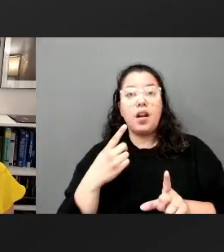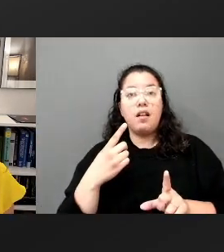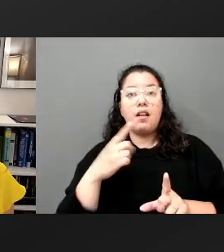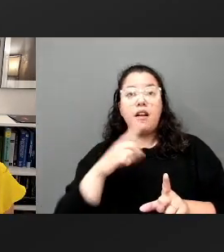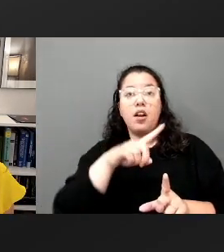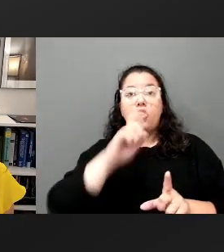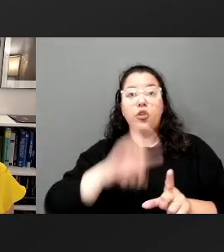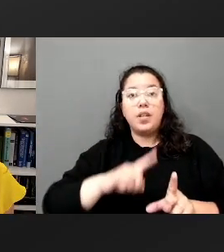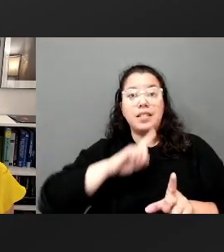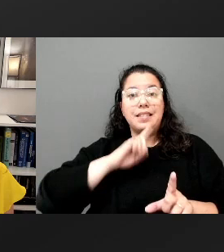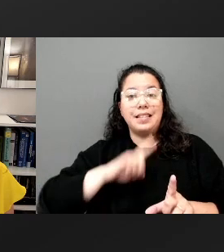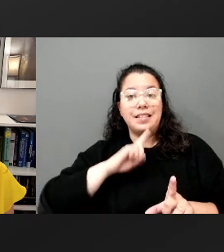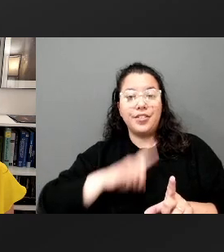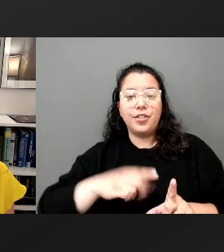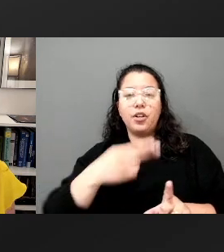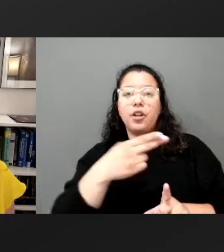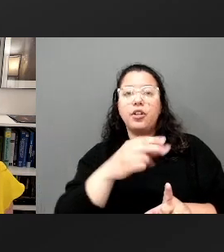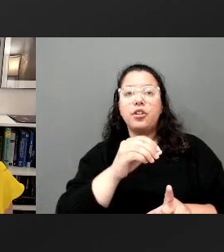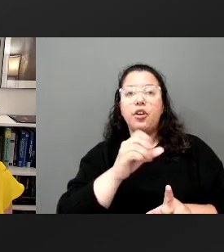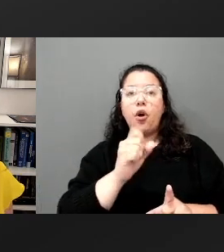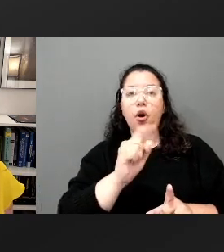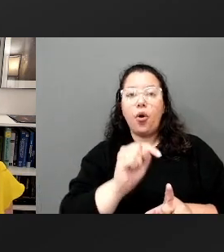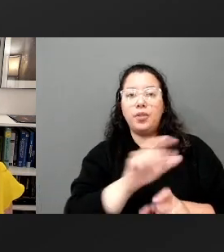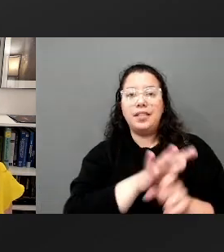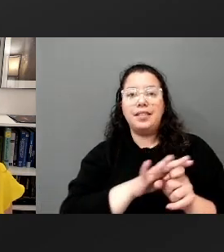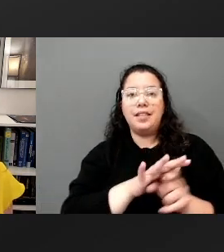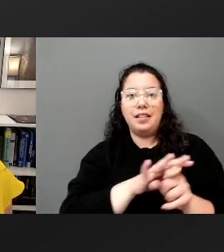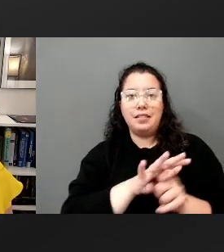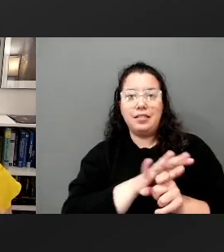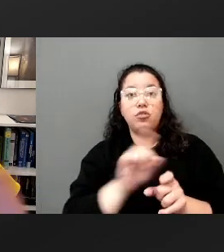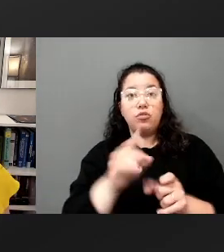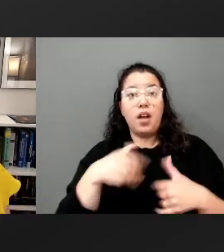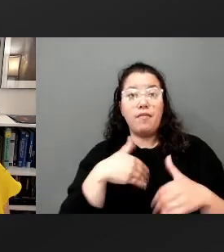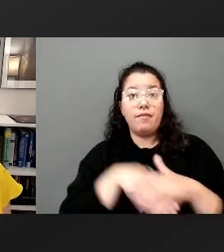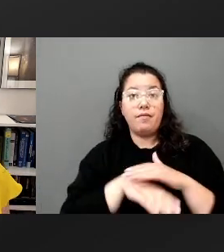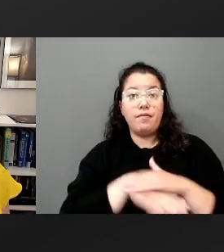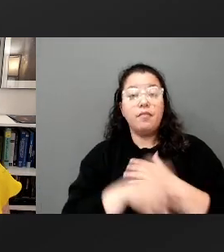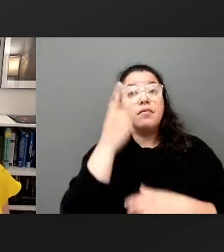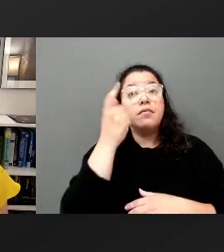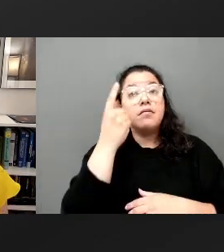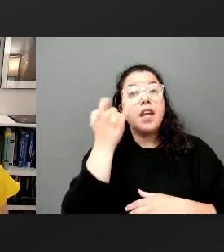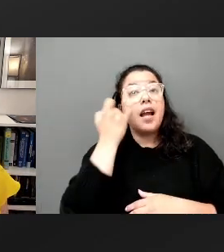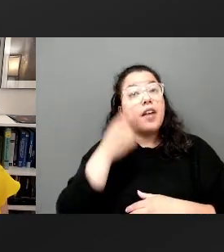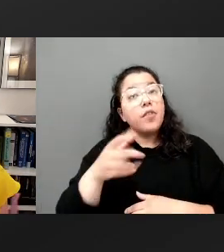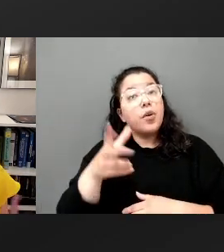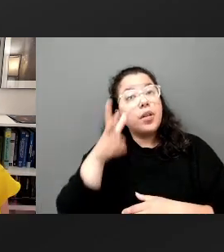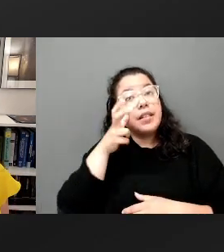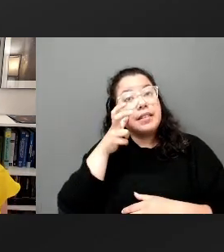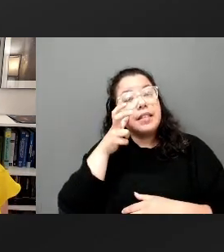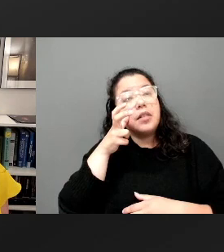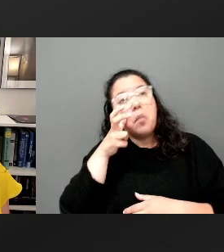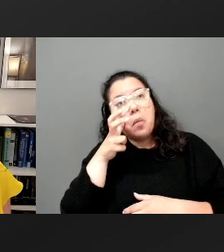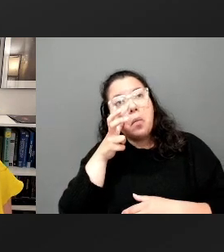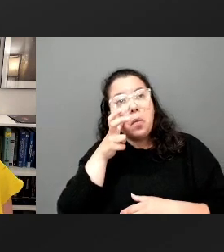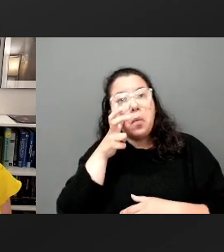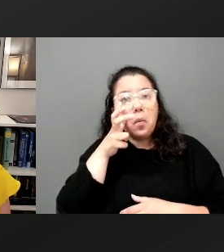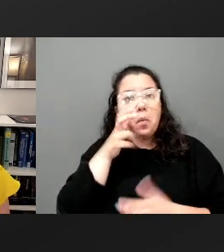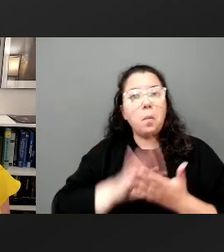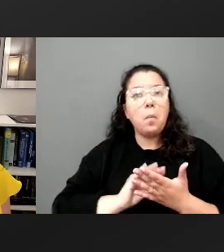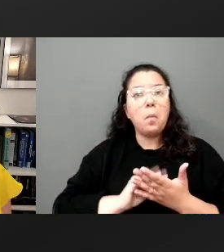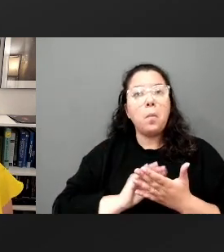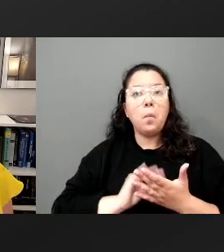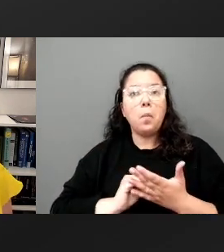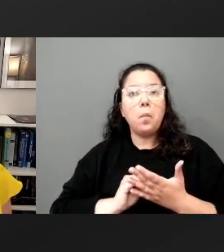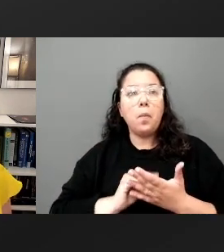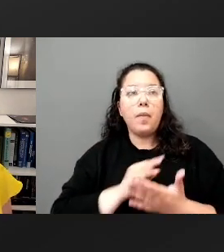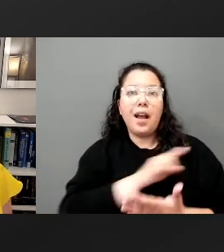have access to. When you put questions, as you're hearing our scientist panel, our panel of scientists talk